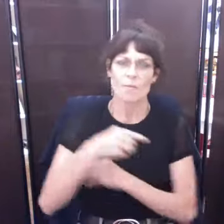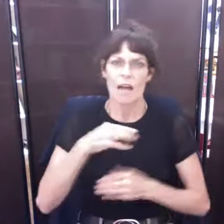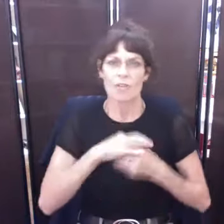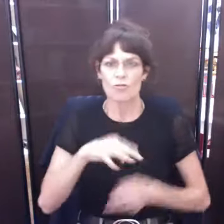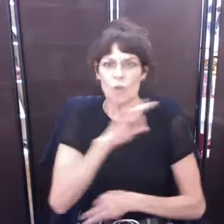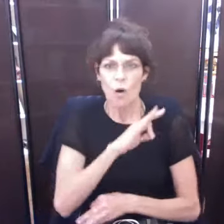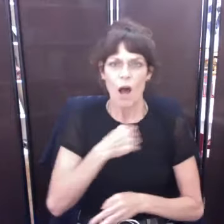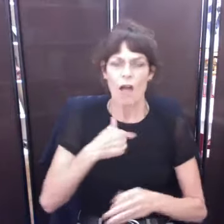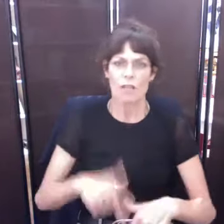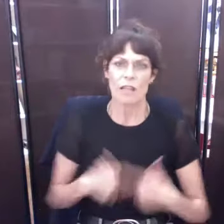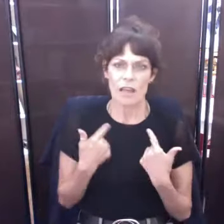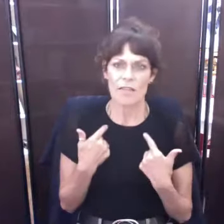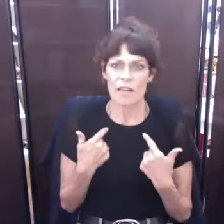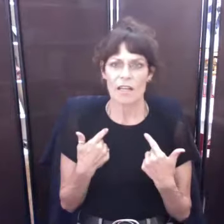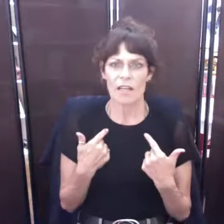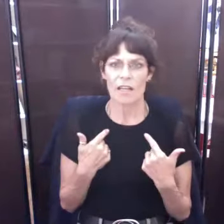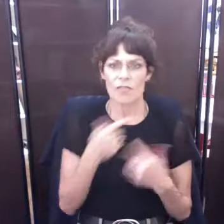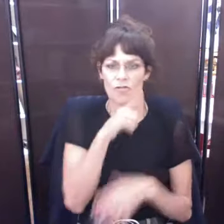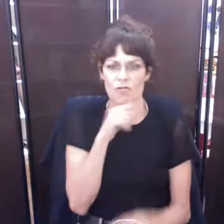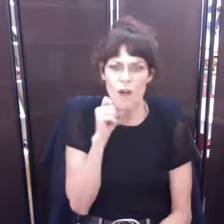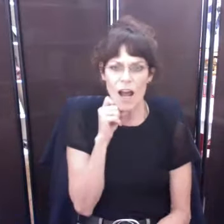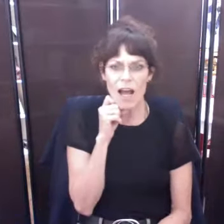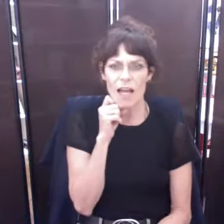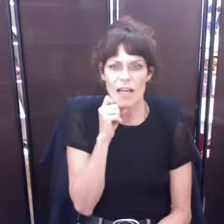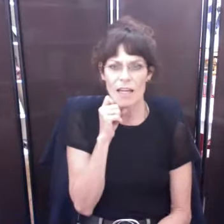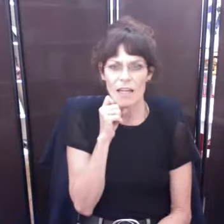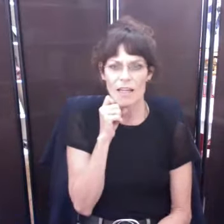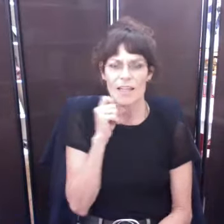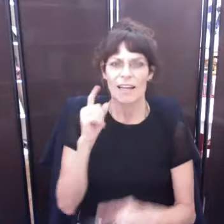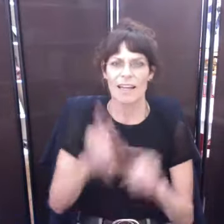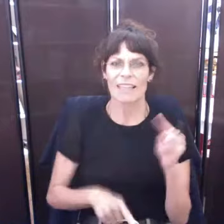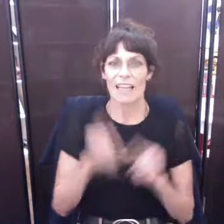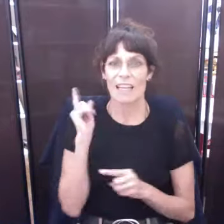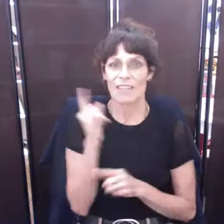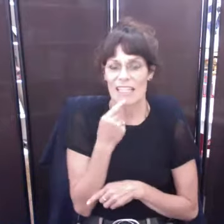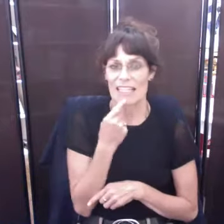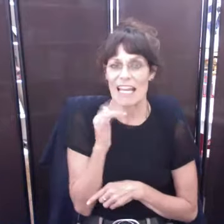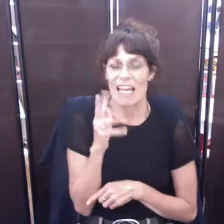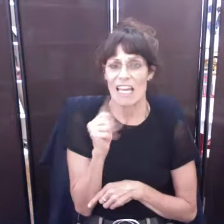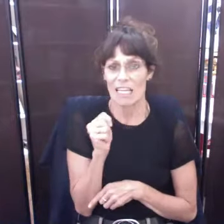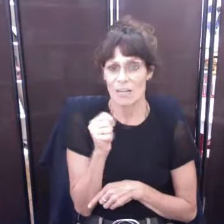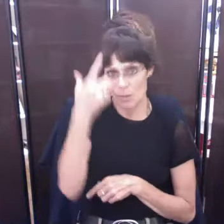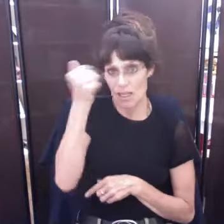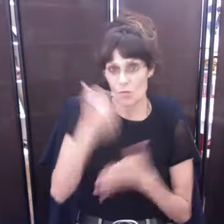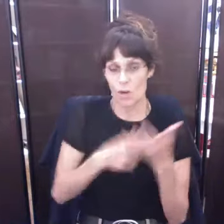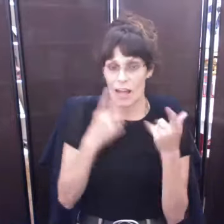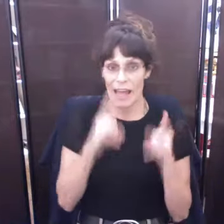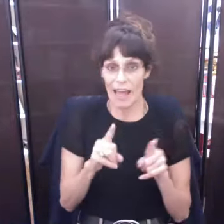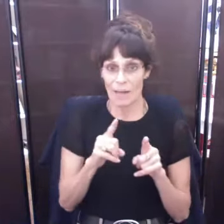in. Dry. I can't even pronounce it, because what happens to people like me is they either do one of